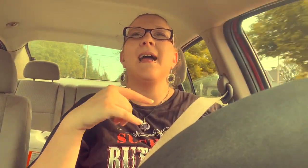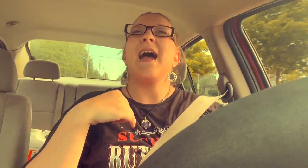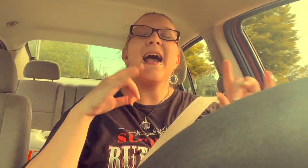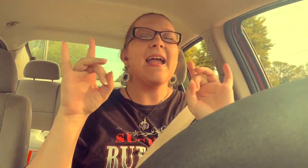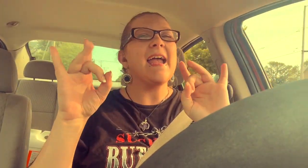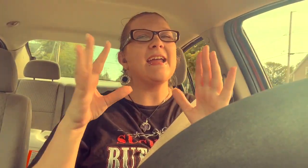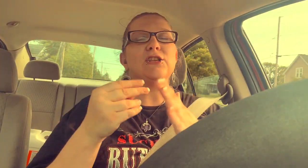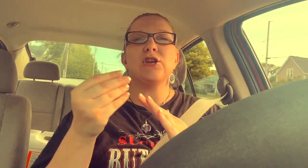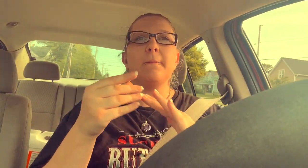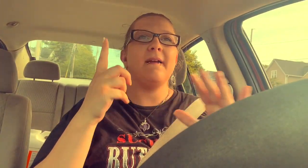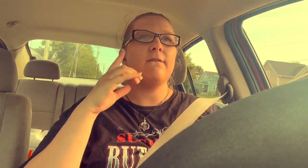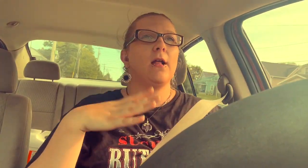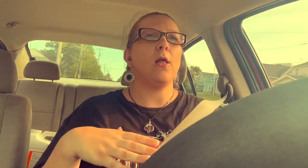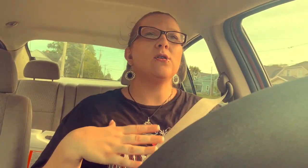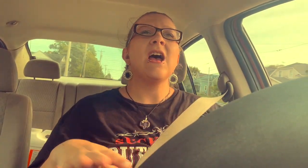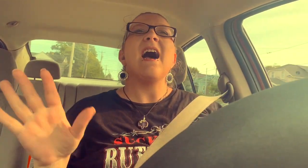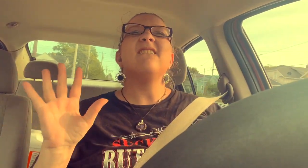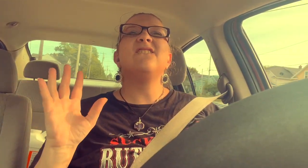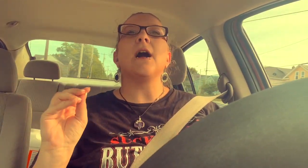I hate shopping for clothes. I fucking